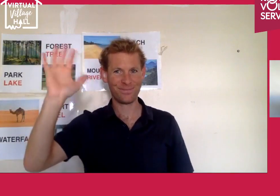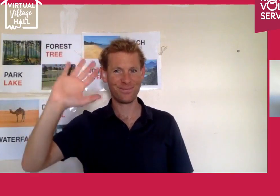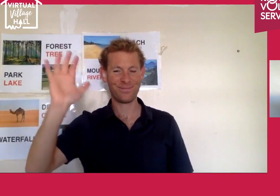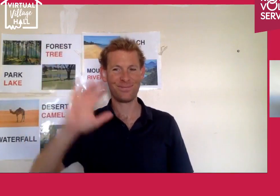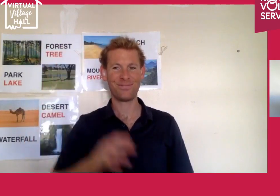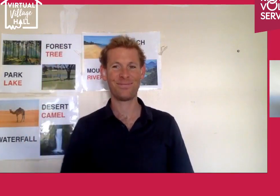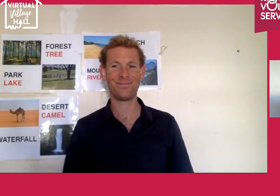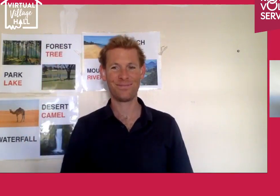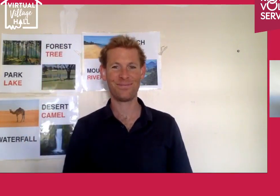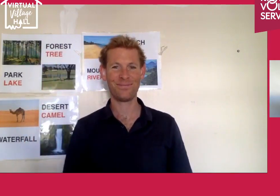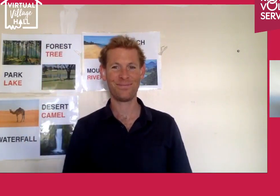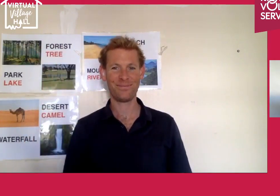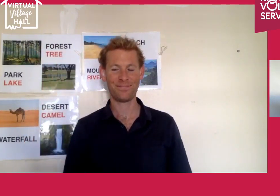Hello.